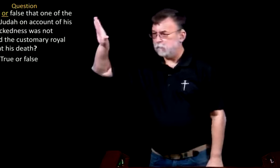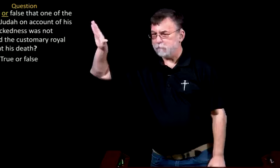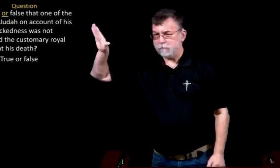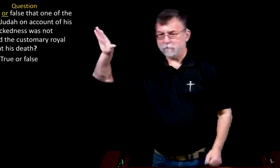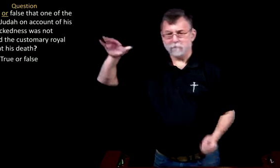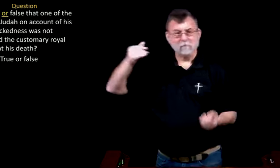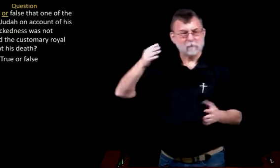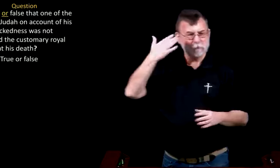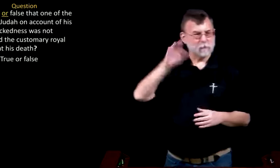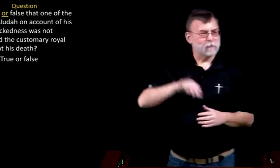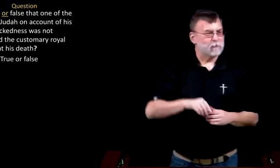know?